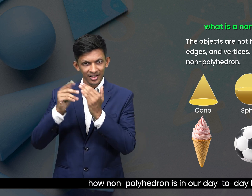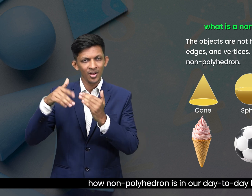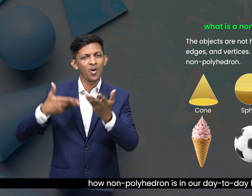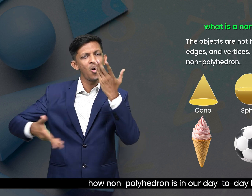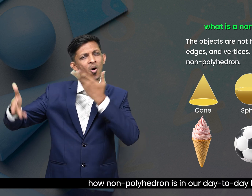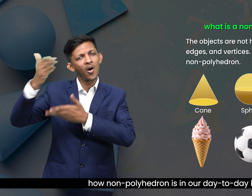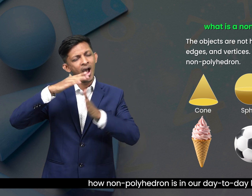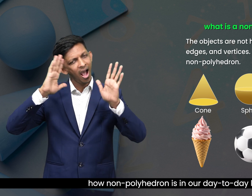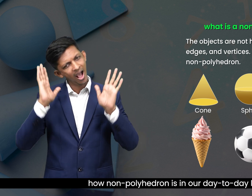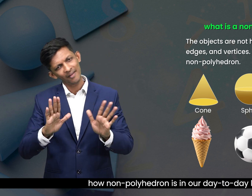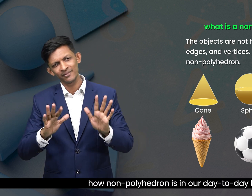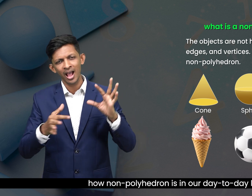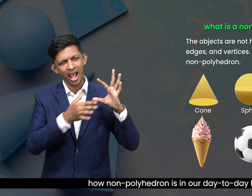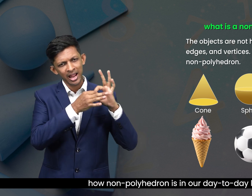non-polyhedron is in our day-to-day life.